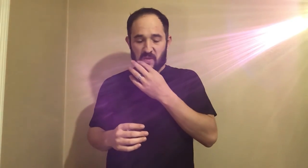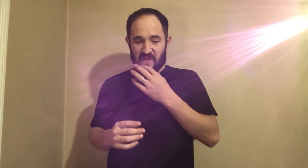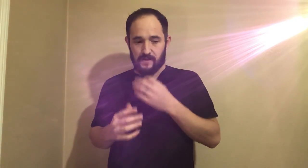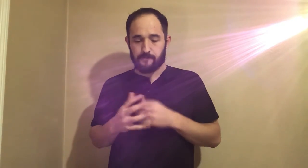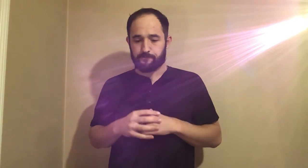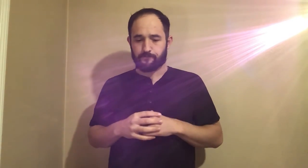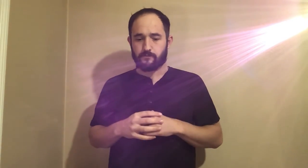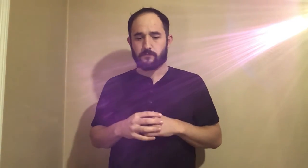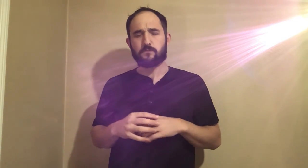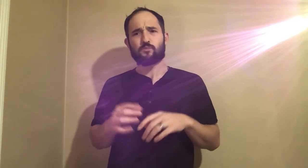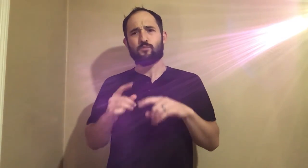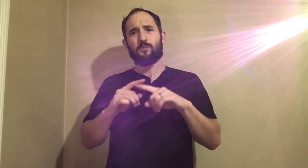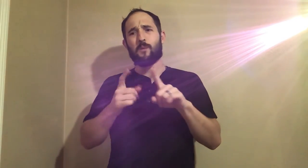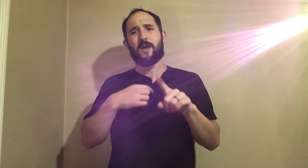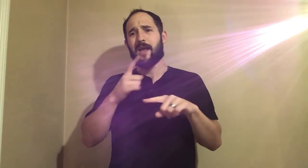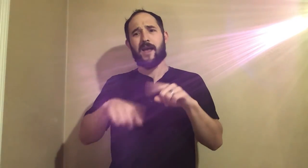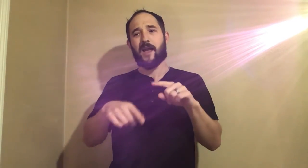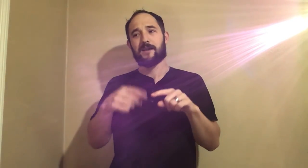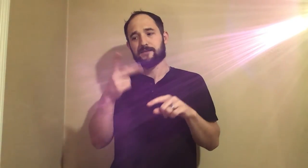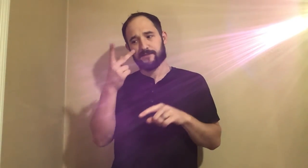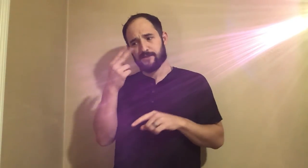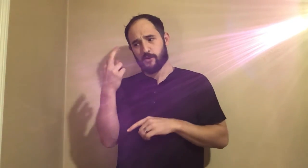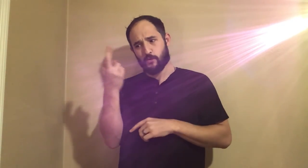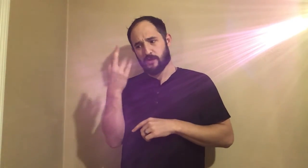would need a strong opioid for osteoarthritis.